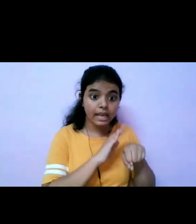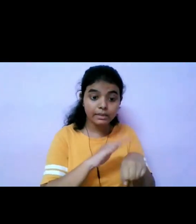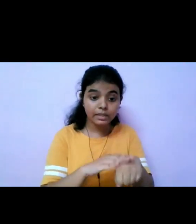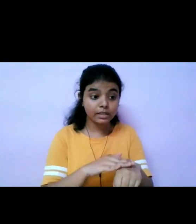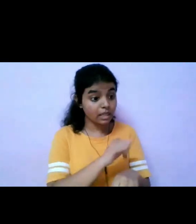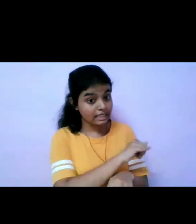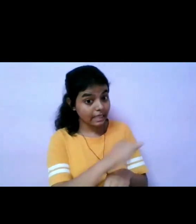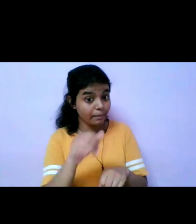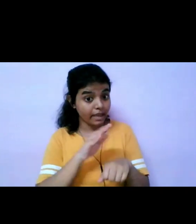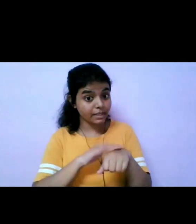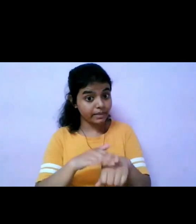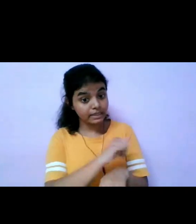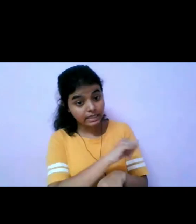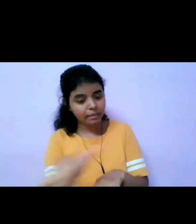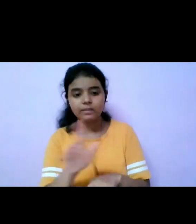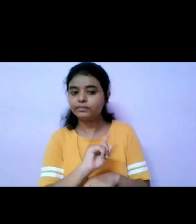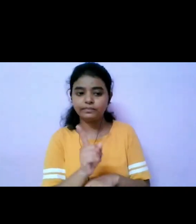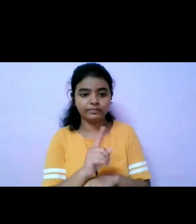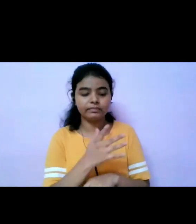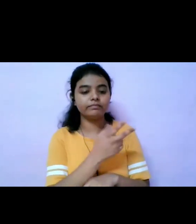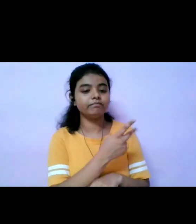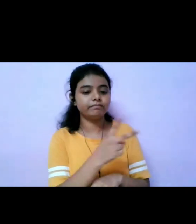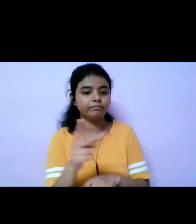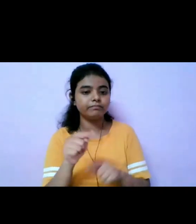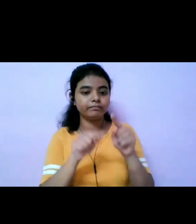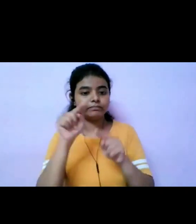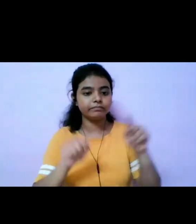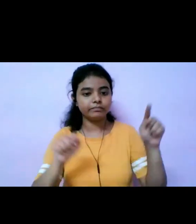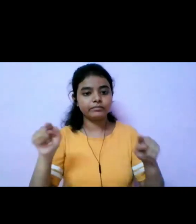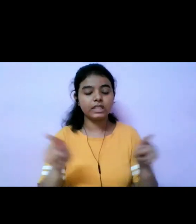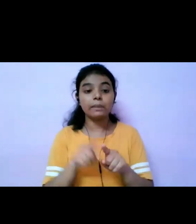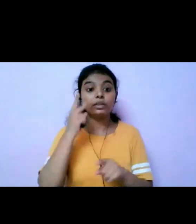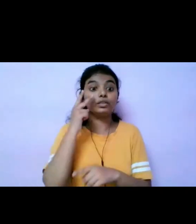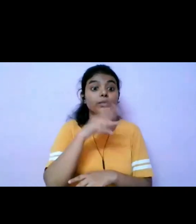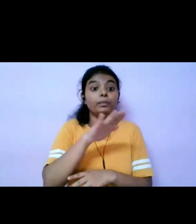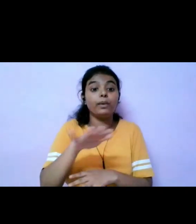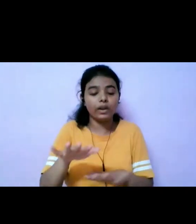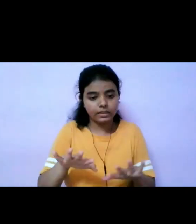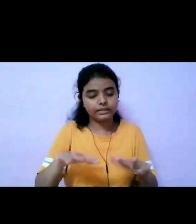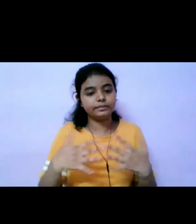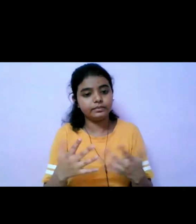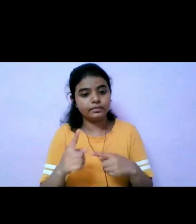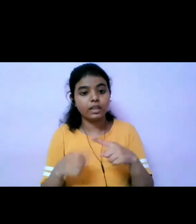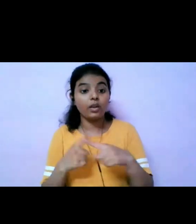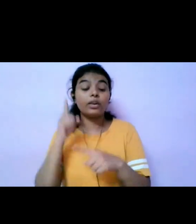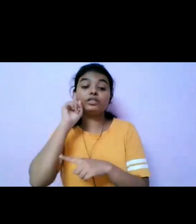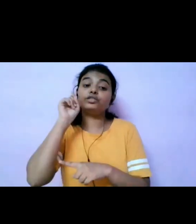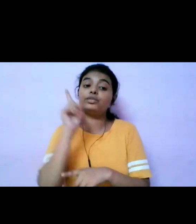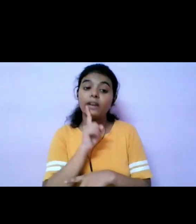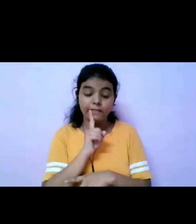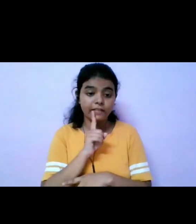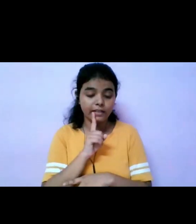way. So, you know, it's interesting when we talk about the blind or the deaf,